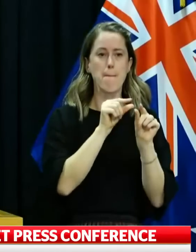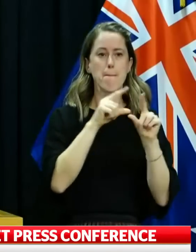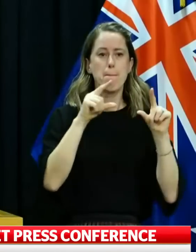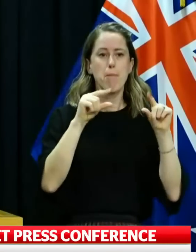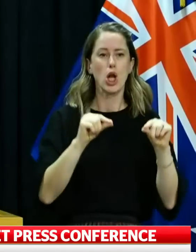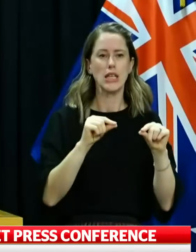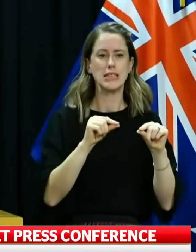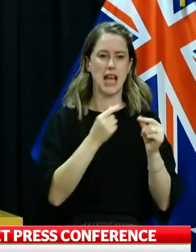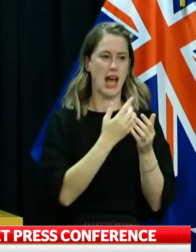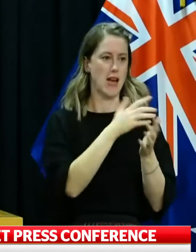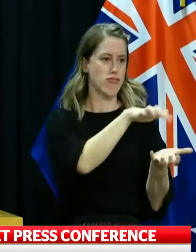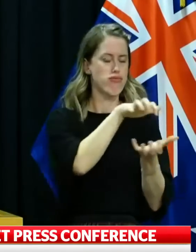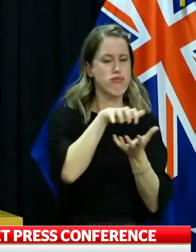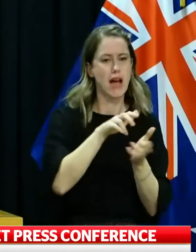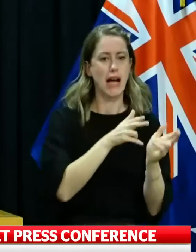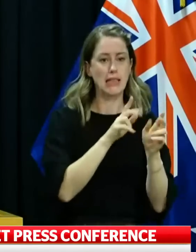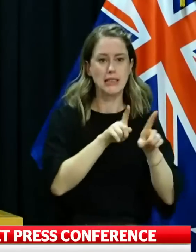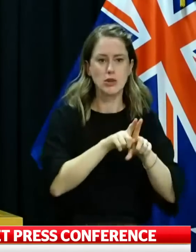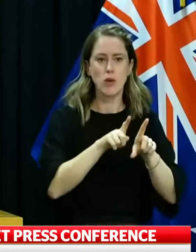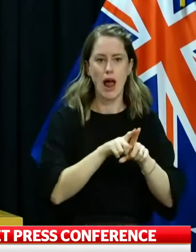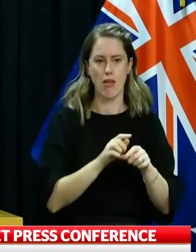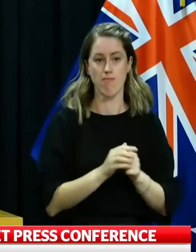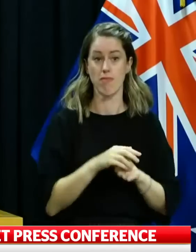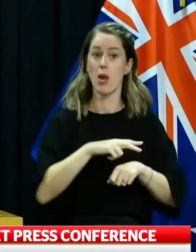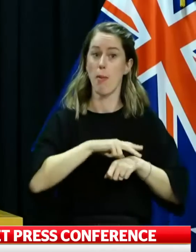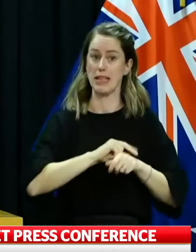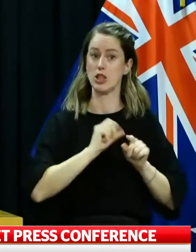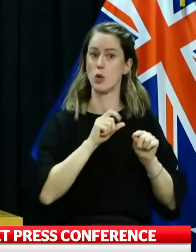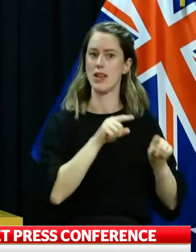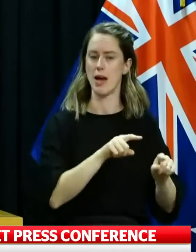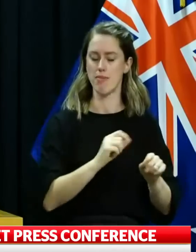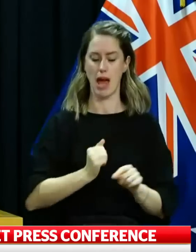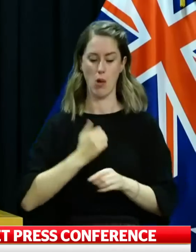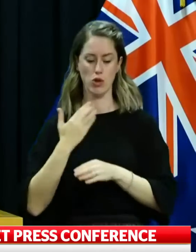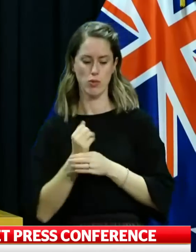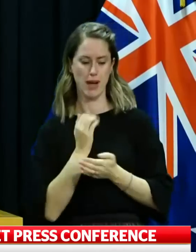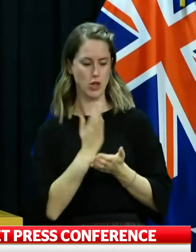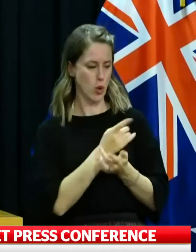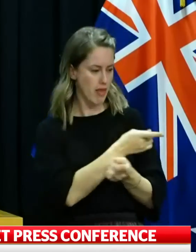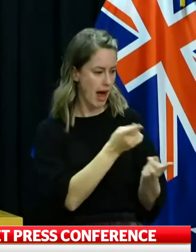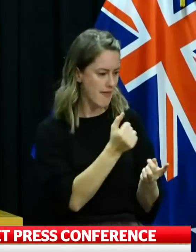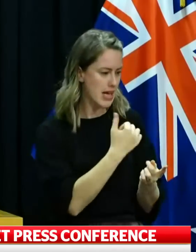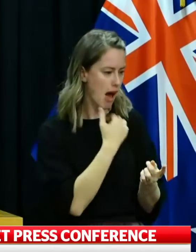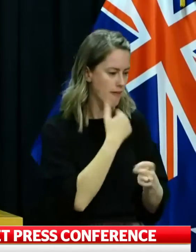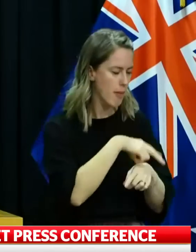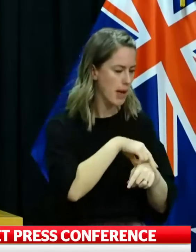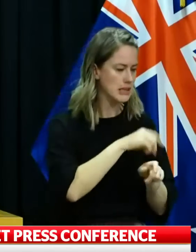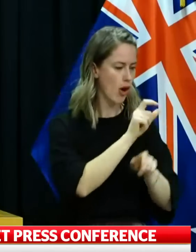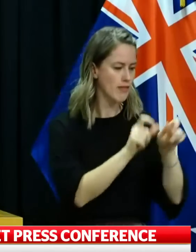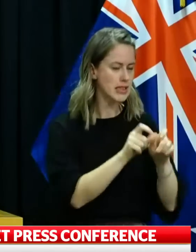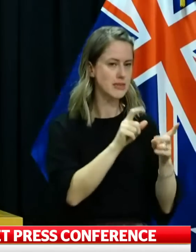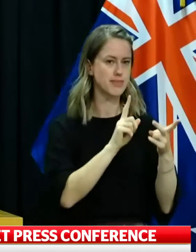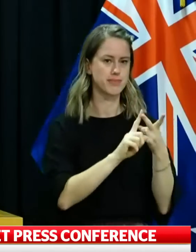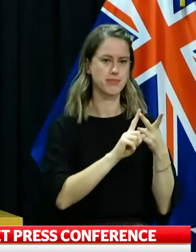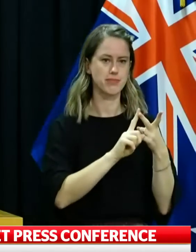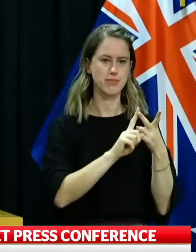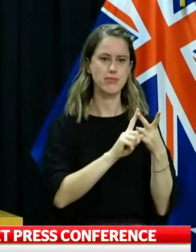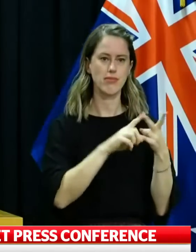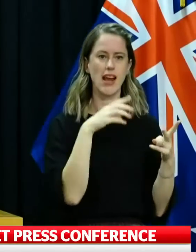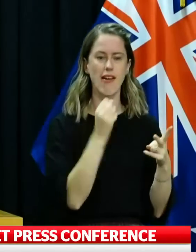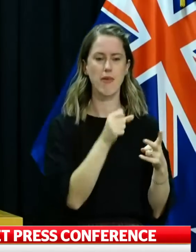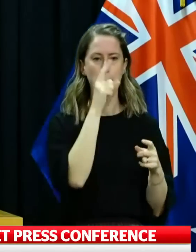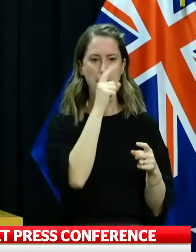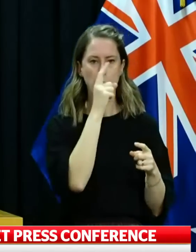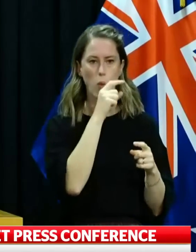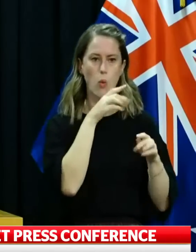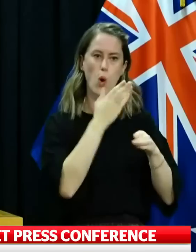of firearms. That is the response the police are taking. Our job is to make sure they have enough police officers, they have more organised crime people